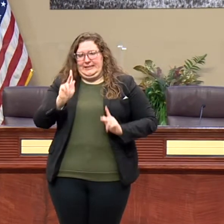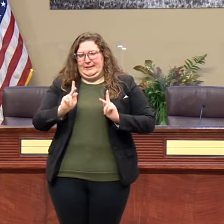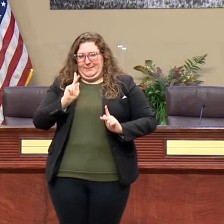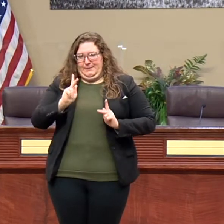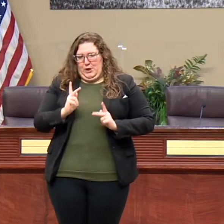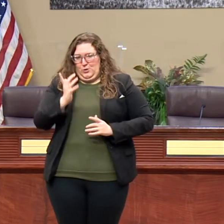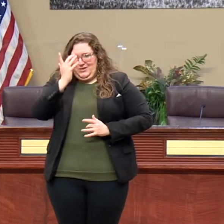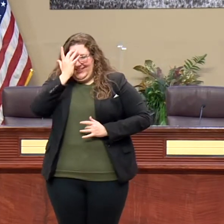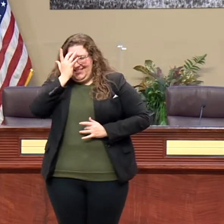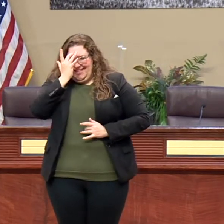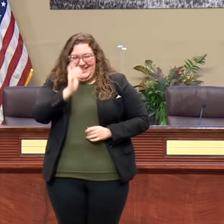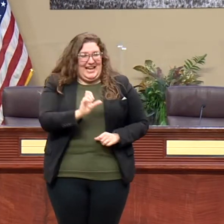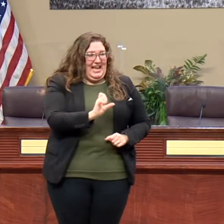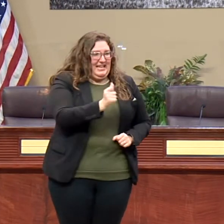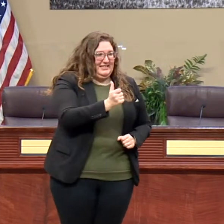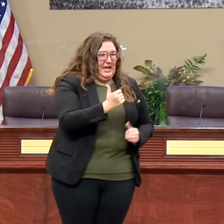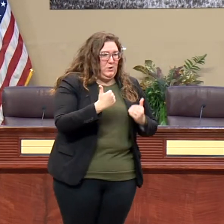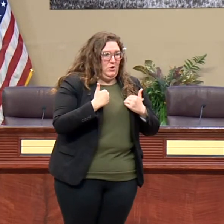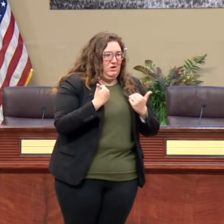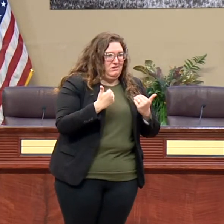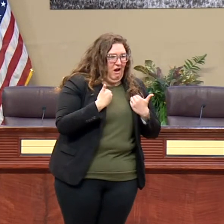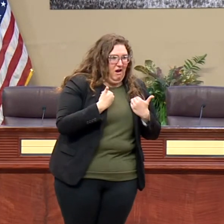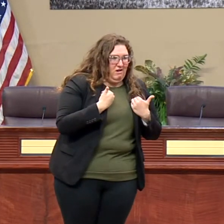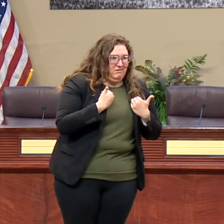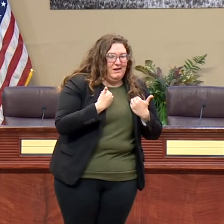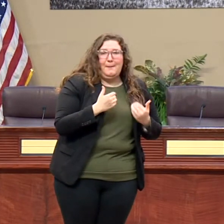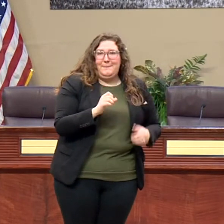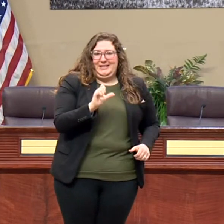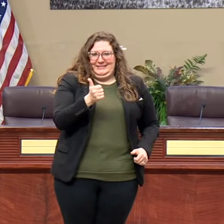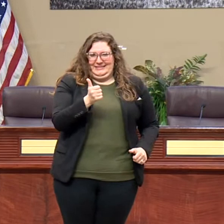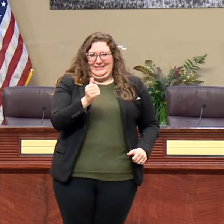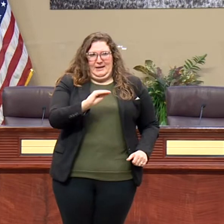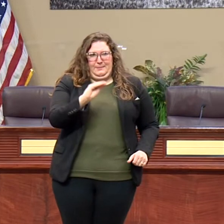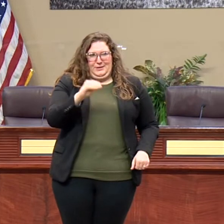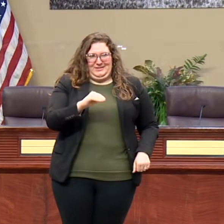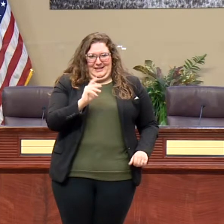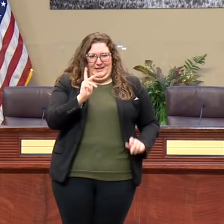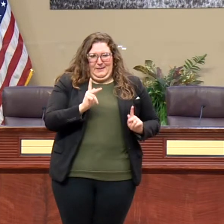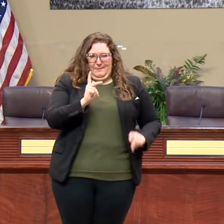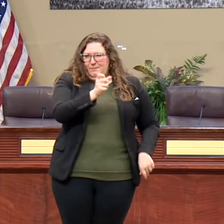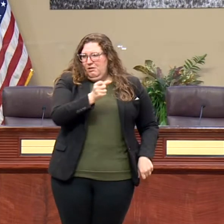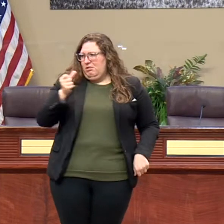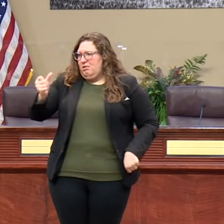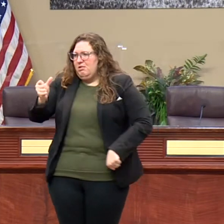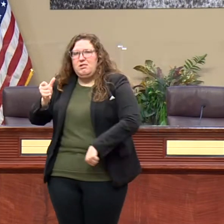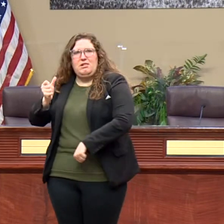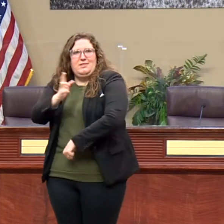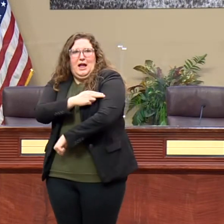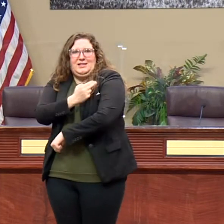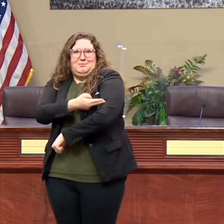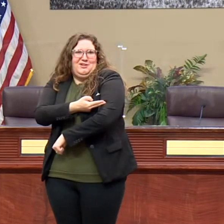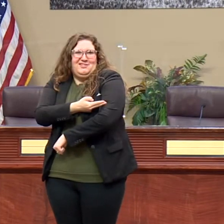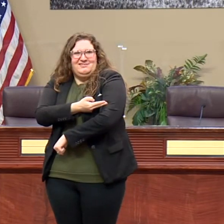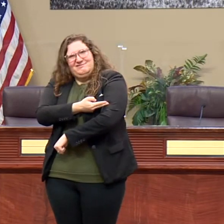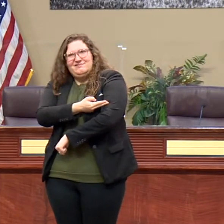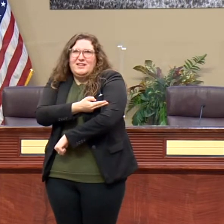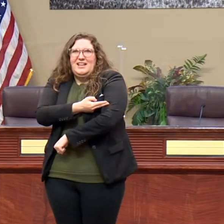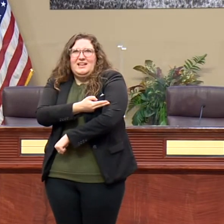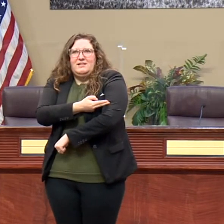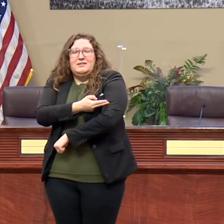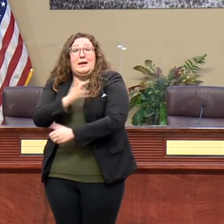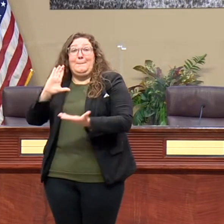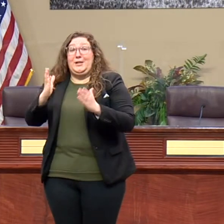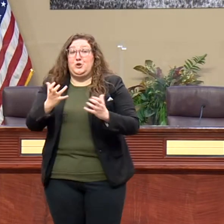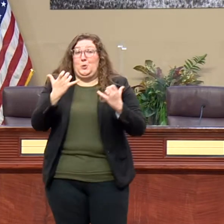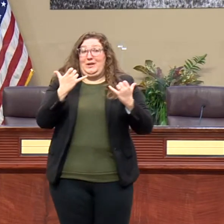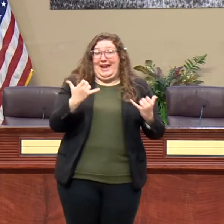say, pediatric, and then 10% of those get hospitalized, that's a half a person, versus, say, now, if we had 5,000